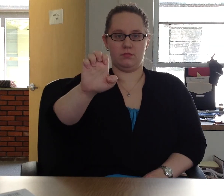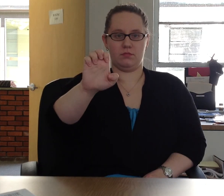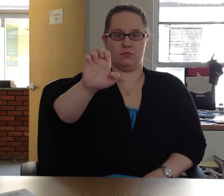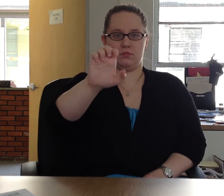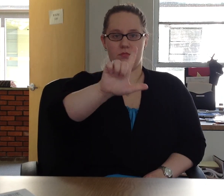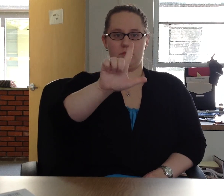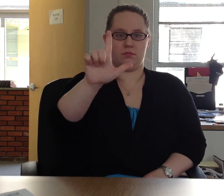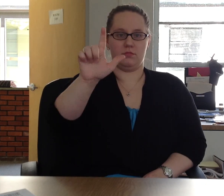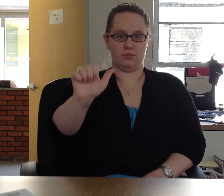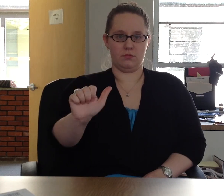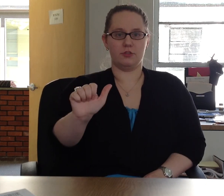Trichinella,